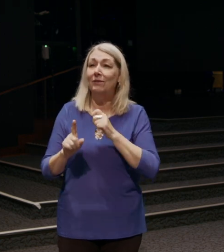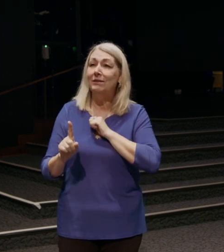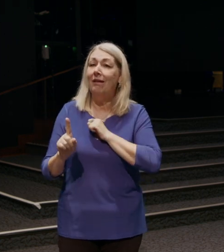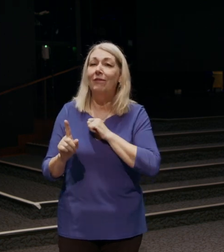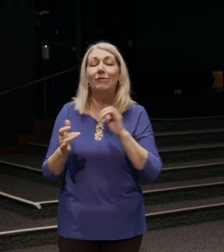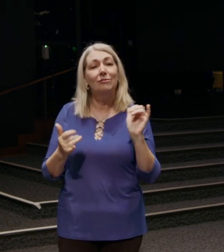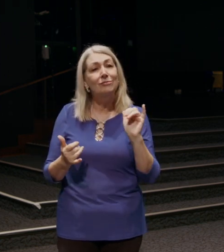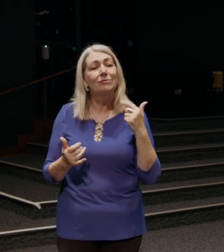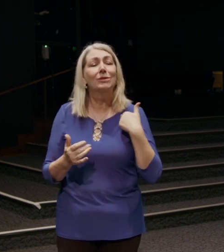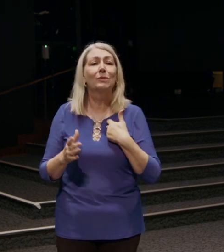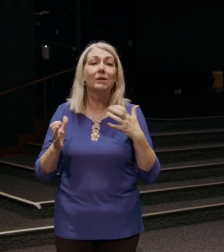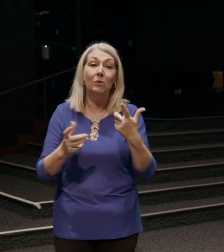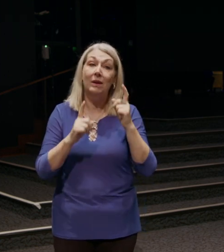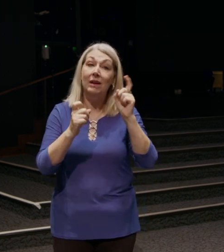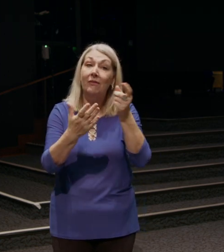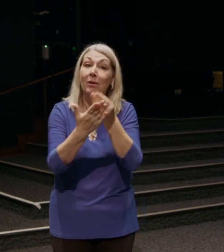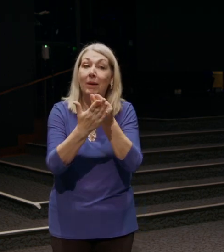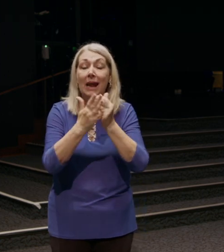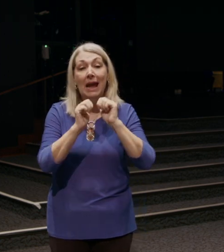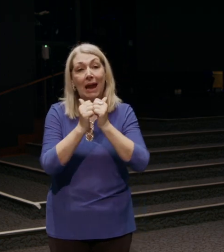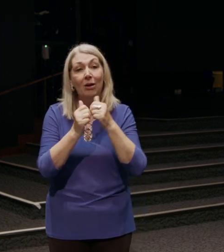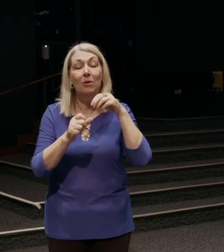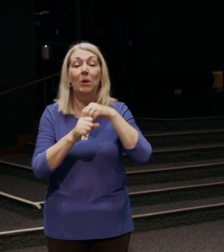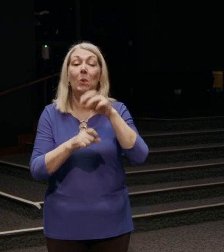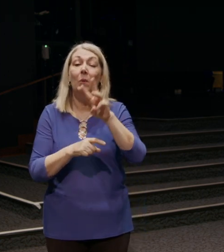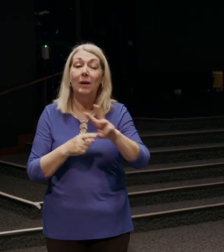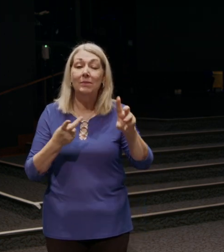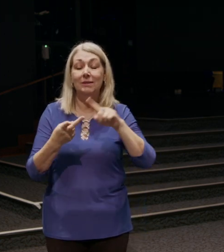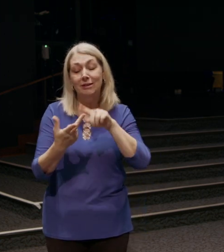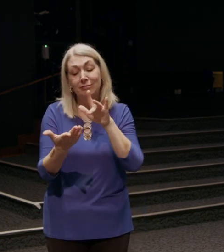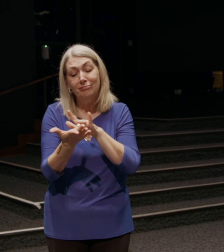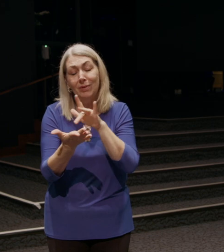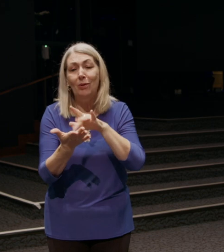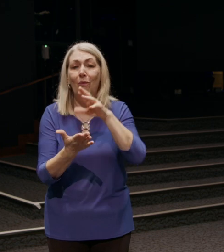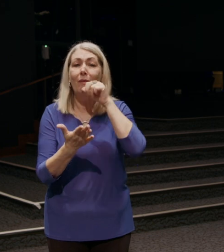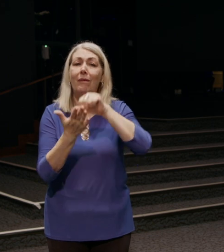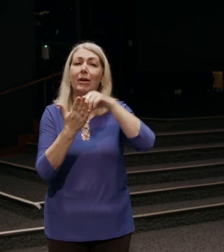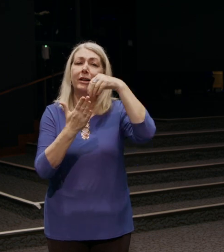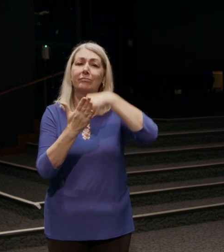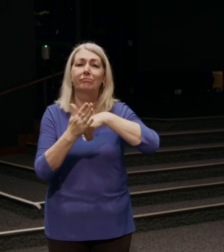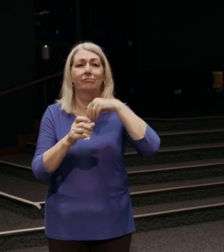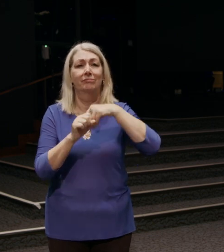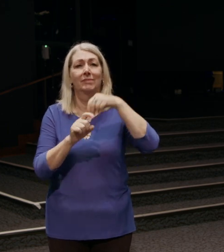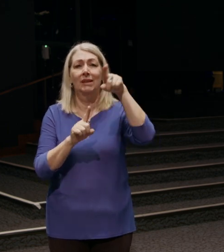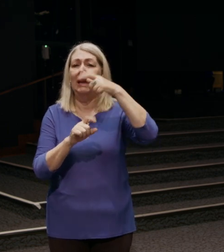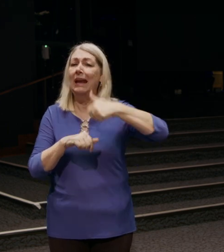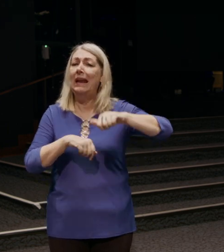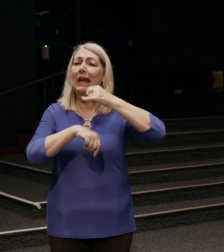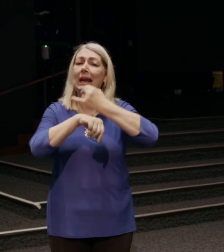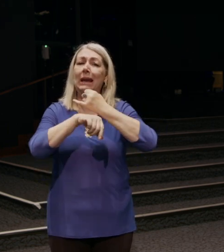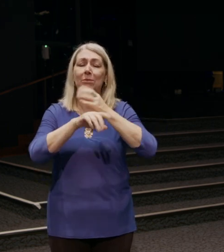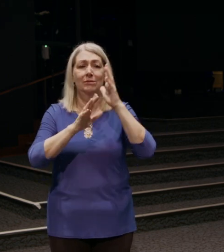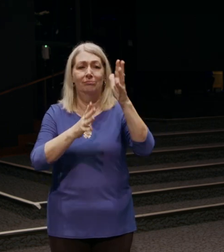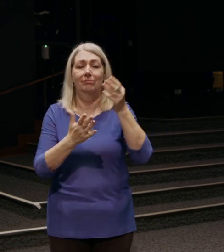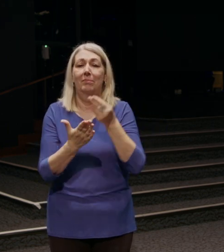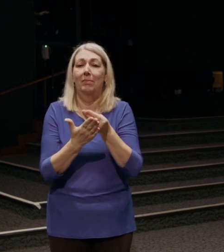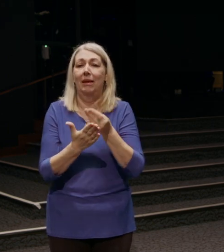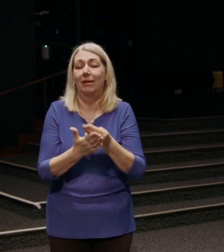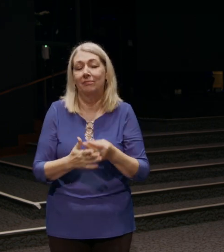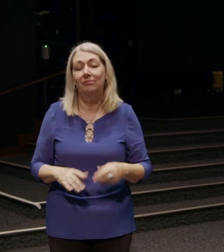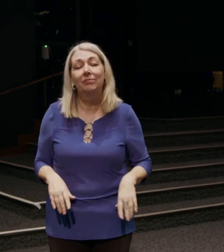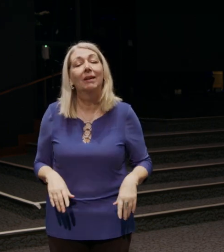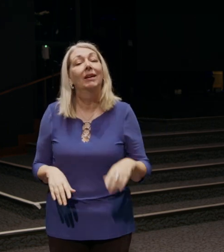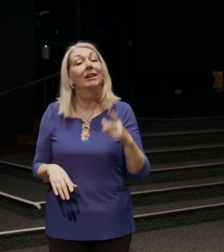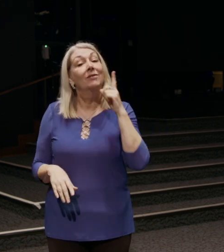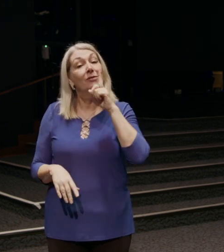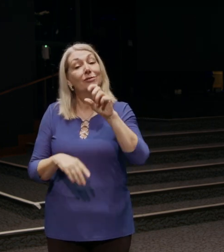today, you can give through our website, the mobile app, or in an envelope at any of our campuses. Remember to follow us on social